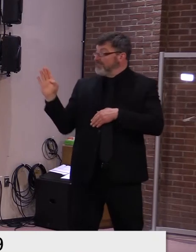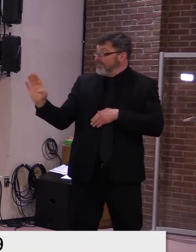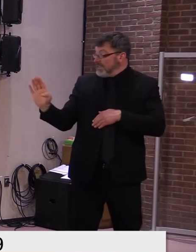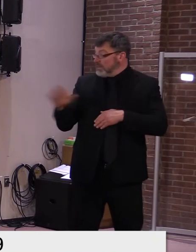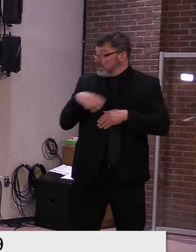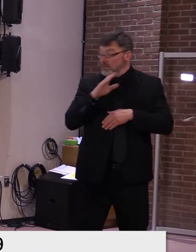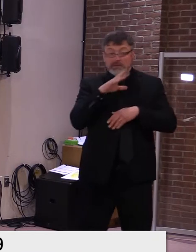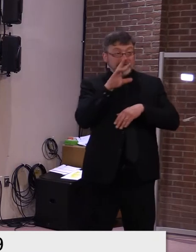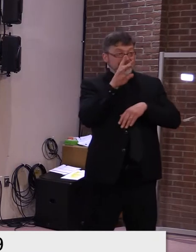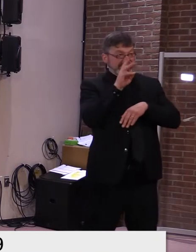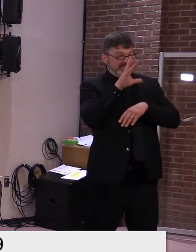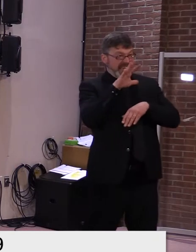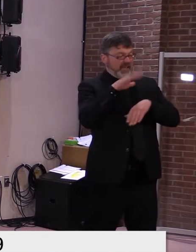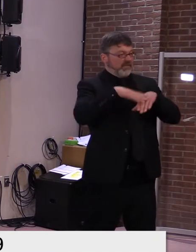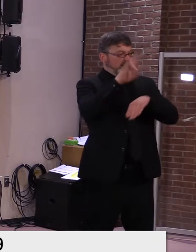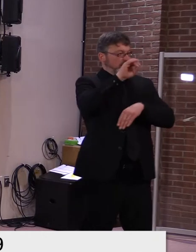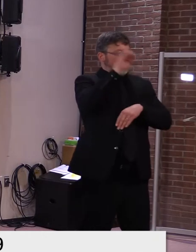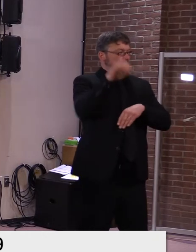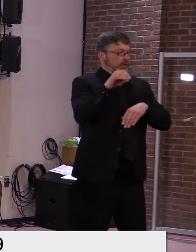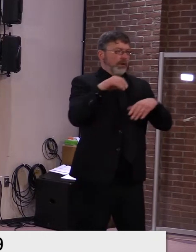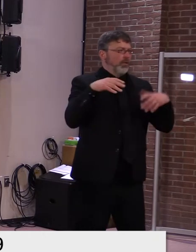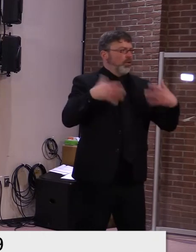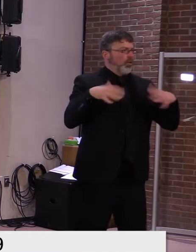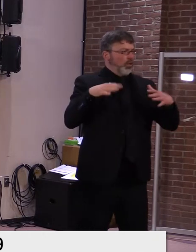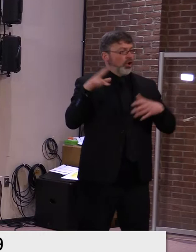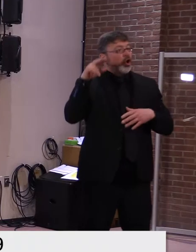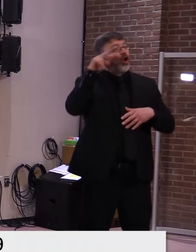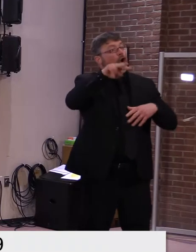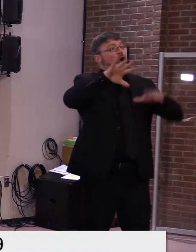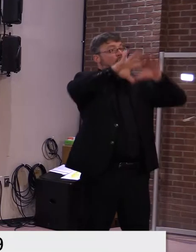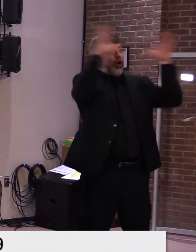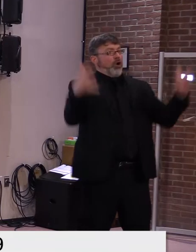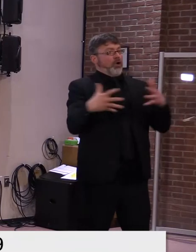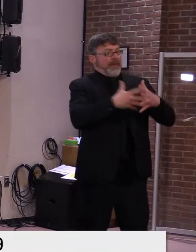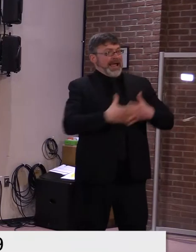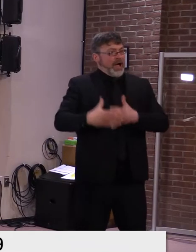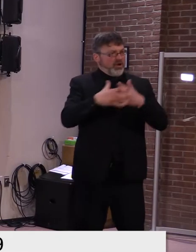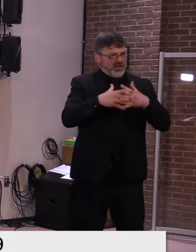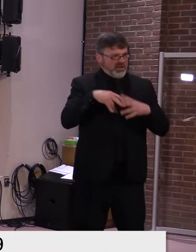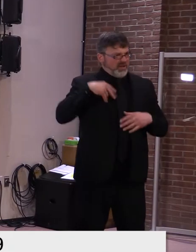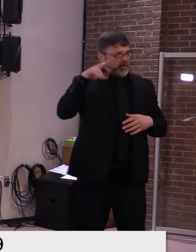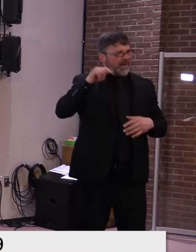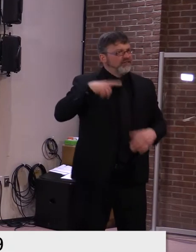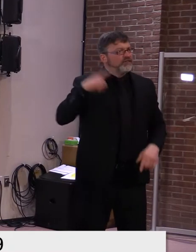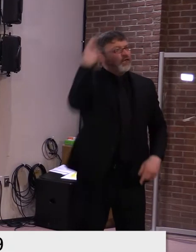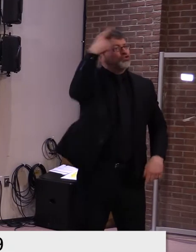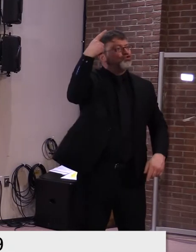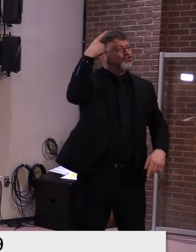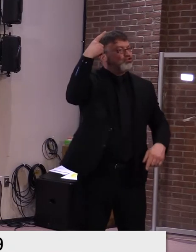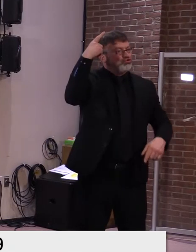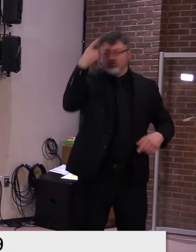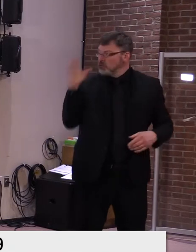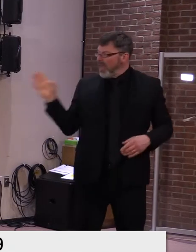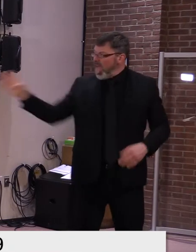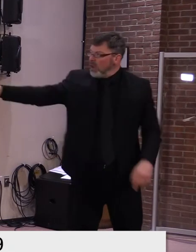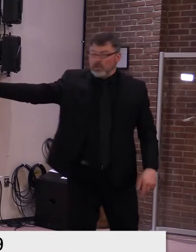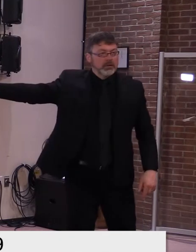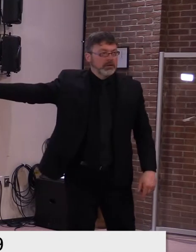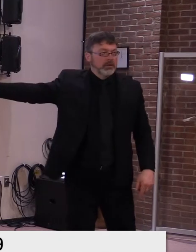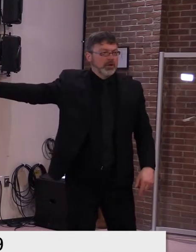nation, Tori, if we can go to the next slide. Vermont is first in the nation for